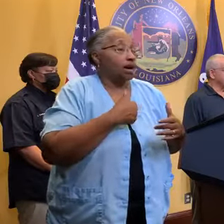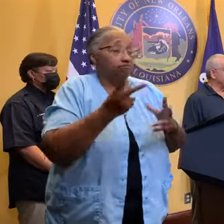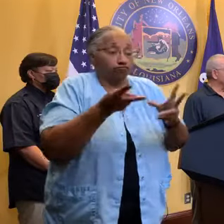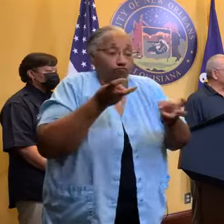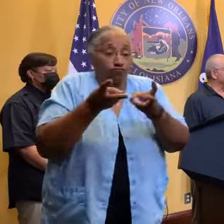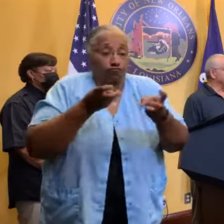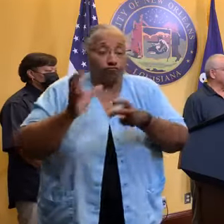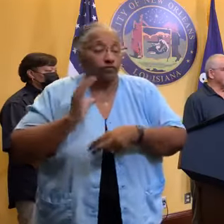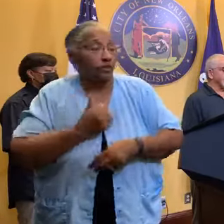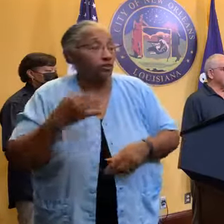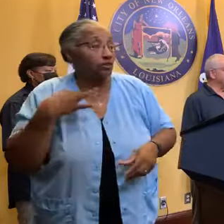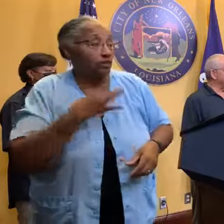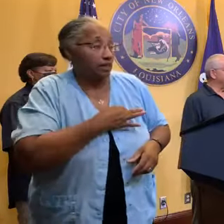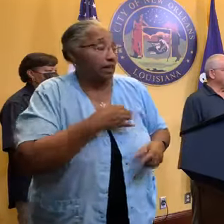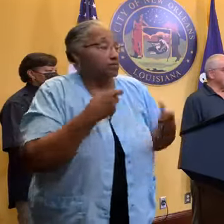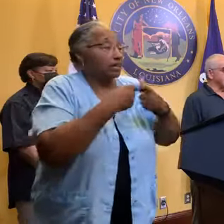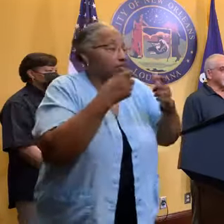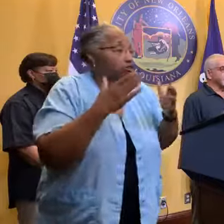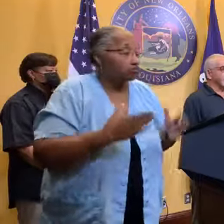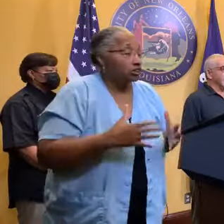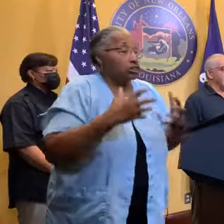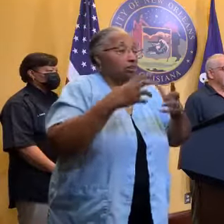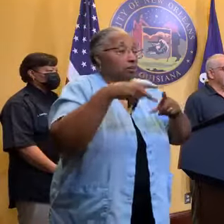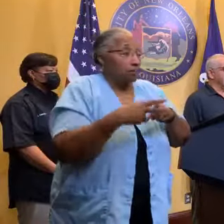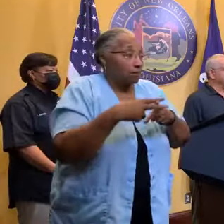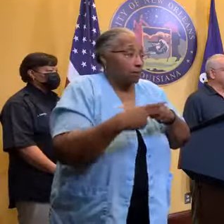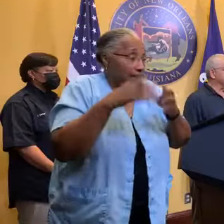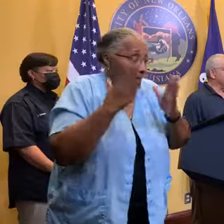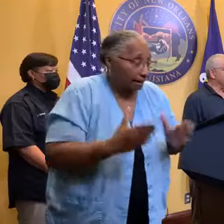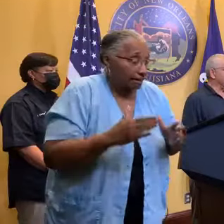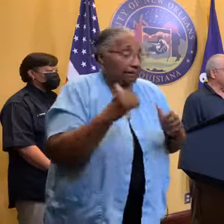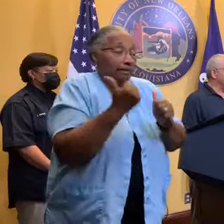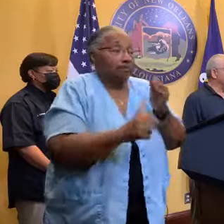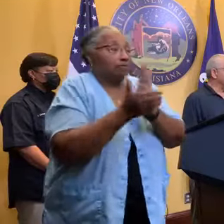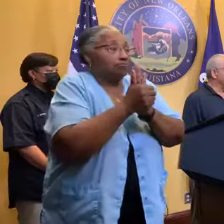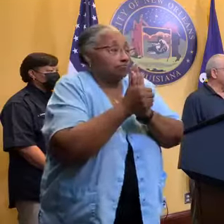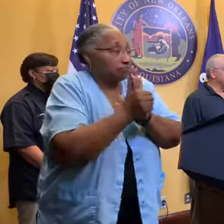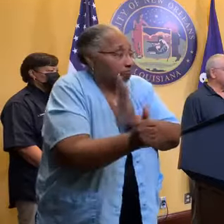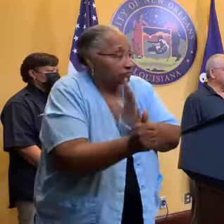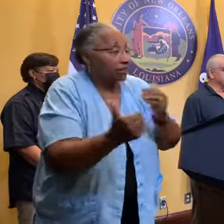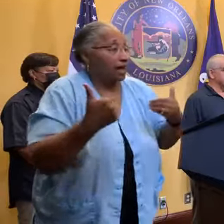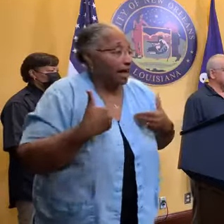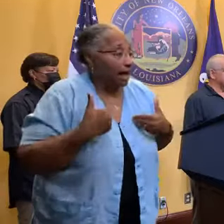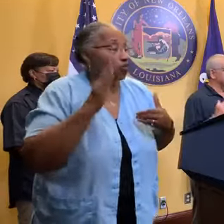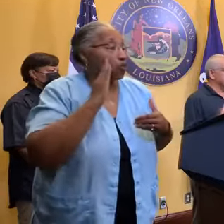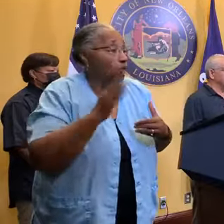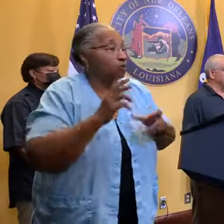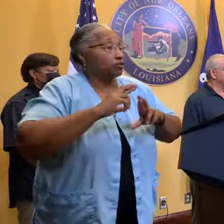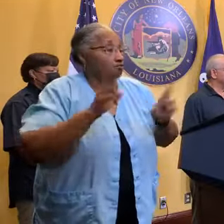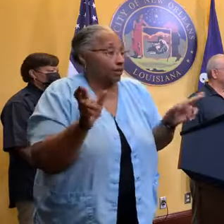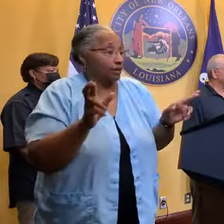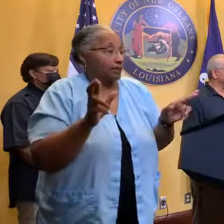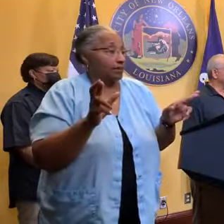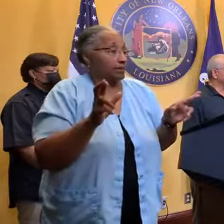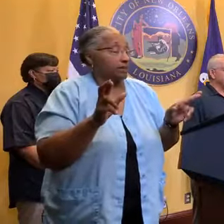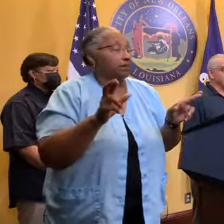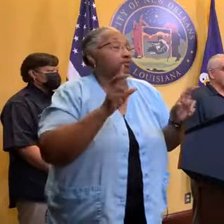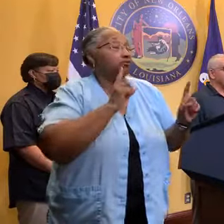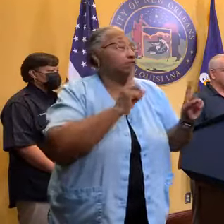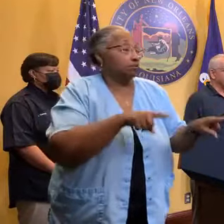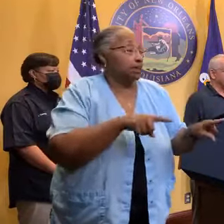yesterday we'll have electricians, mechanics, operators. Every expertise we have will be on staff in order to respond